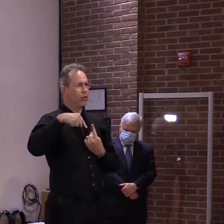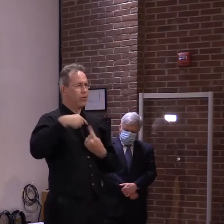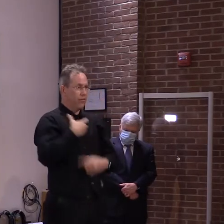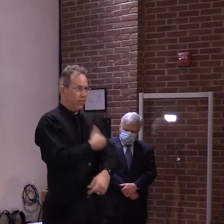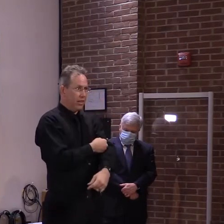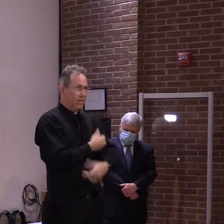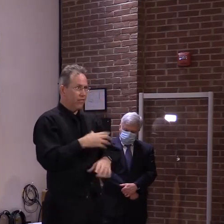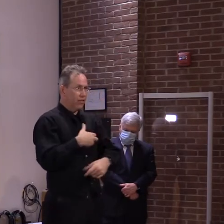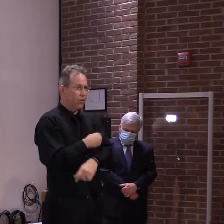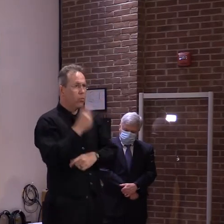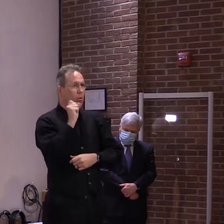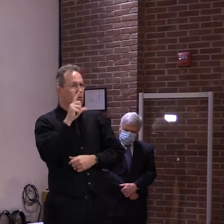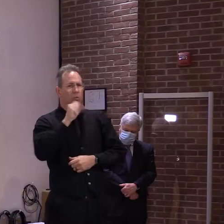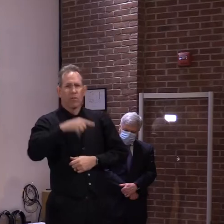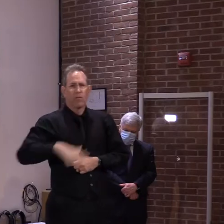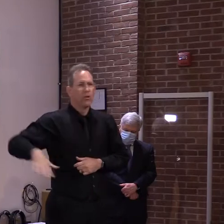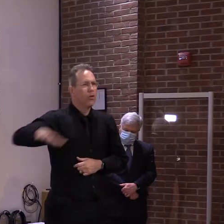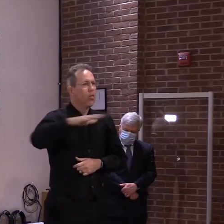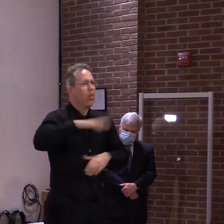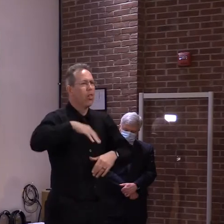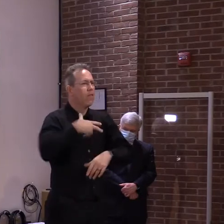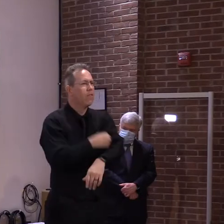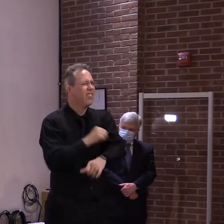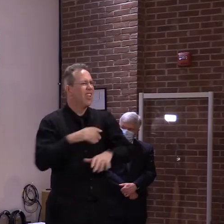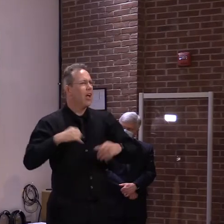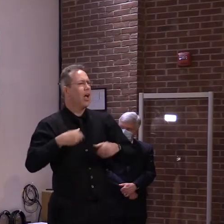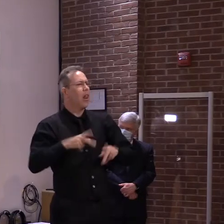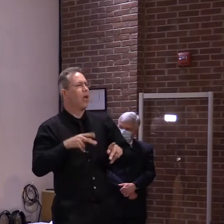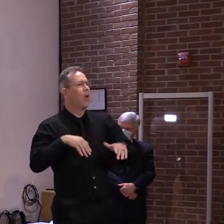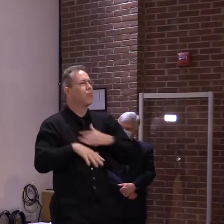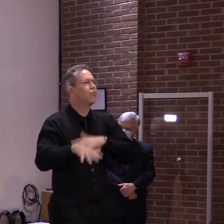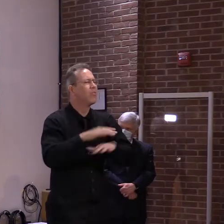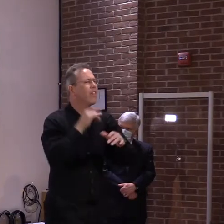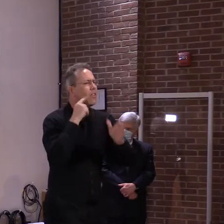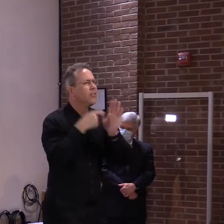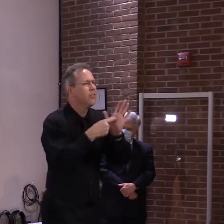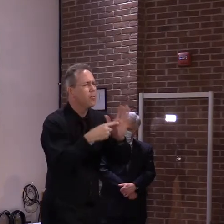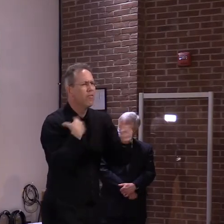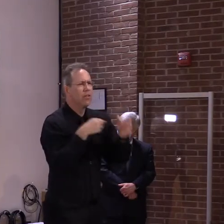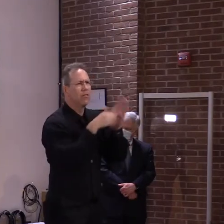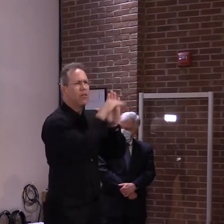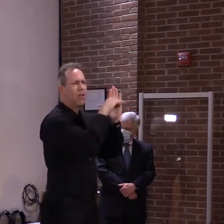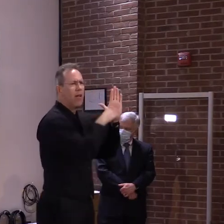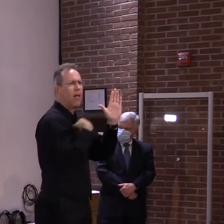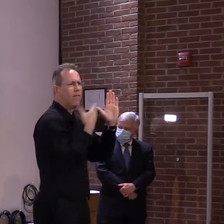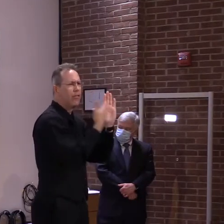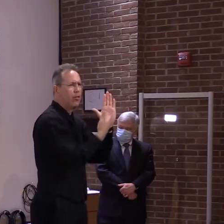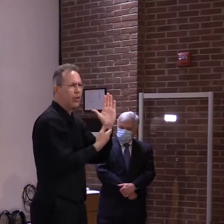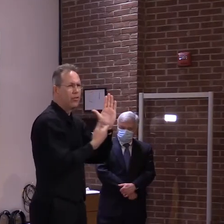of one's home or what have you. Looks like the governor may want to add something to that as well.